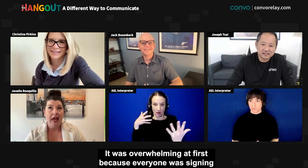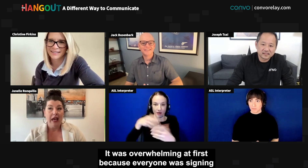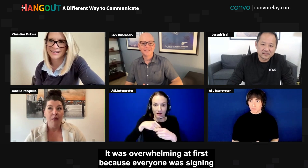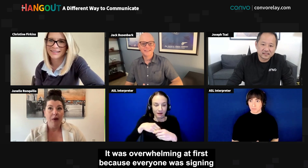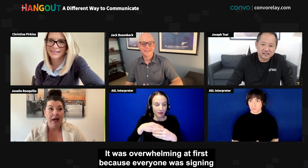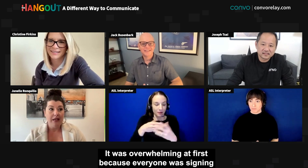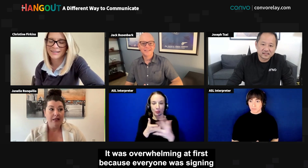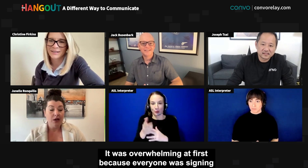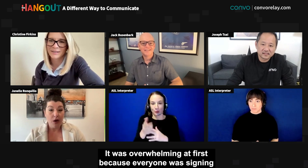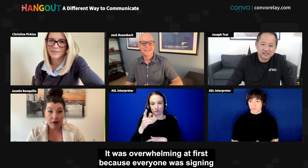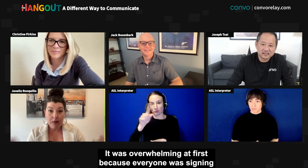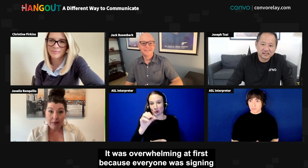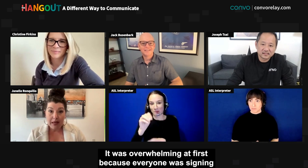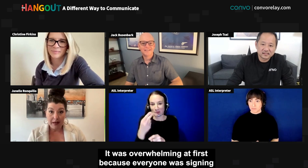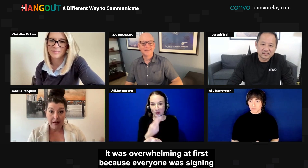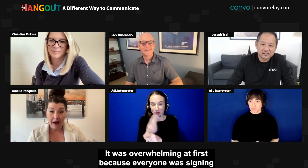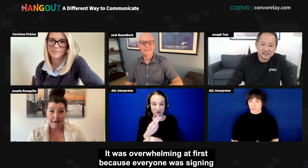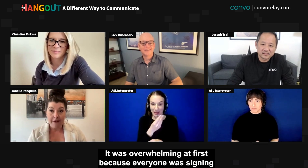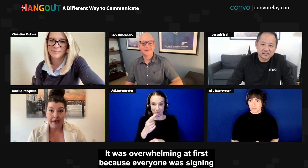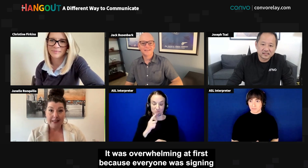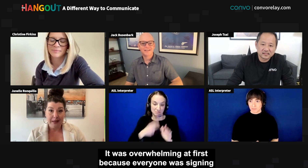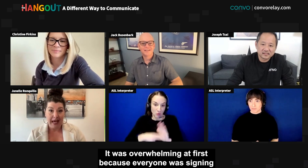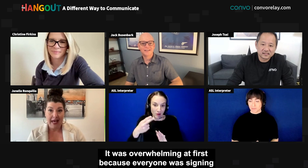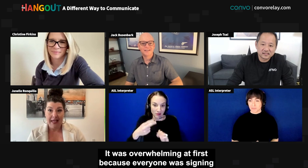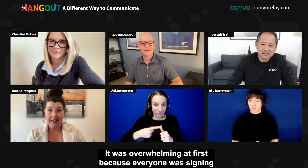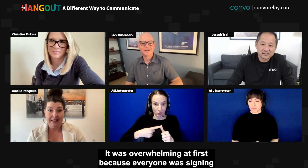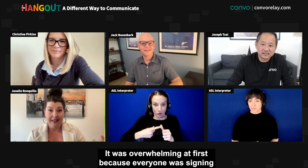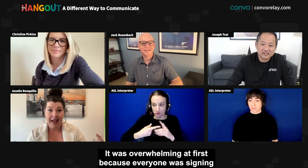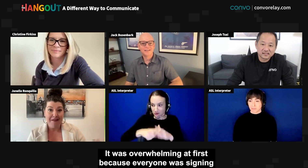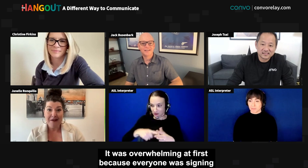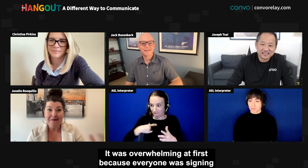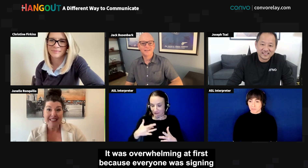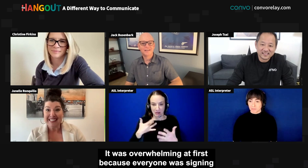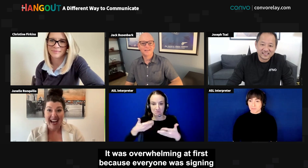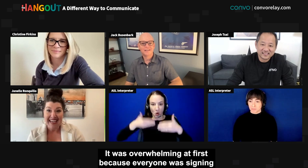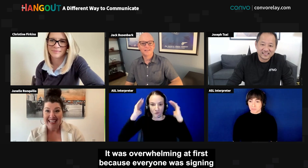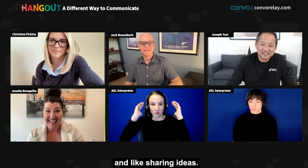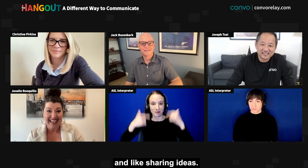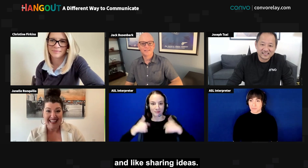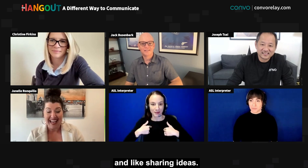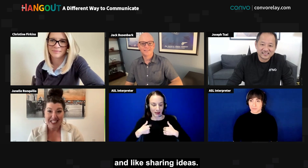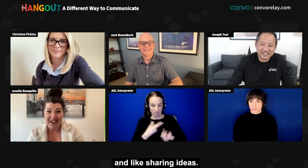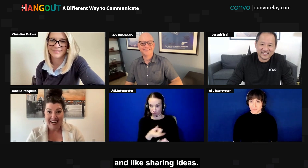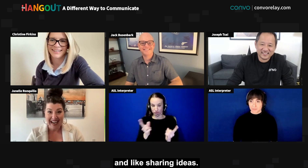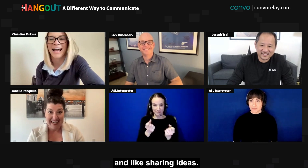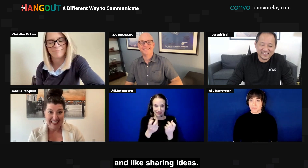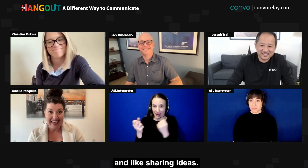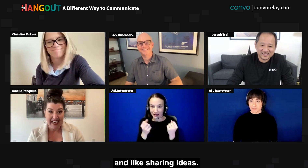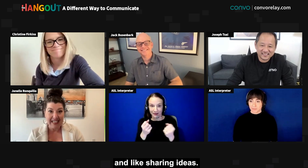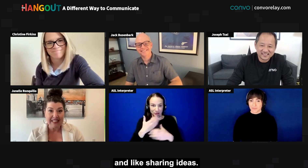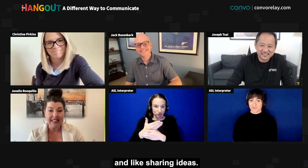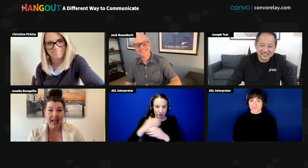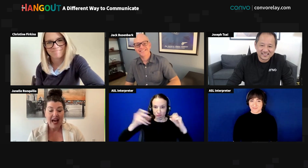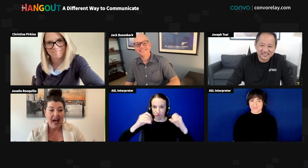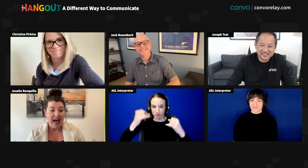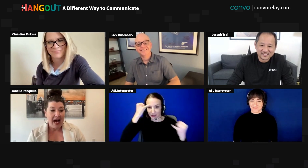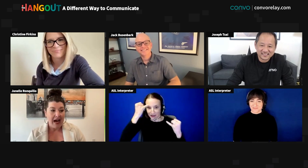It was overwhelming at first because everyone was signing and like sharing ideas.